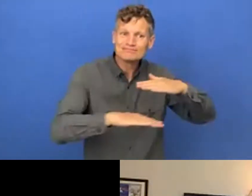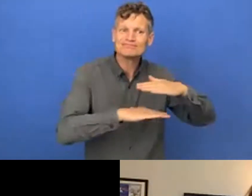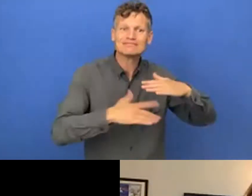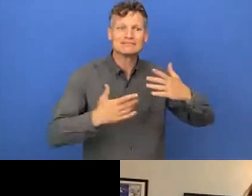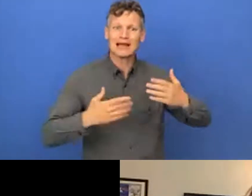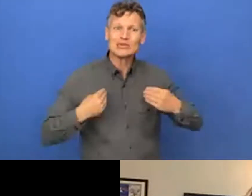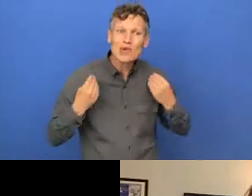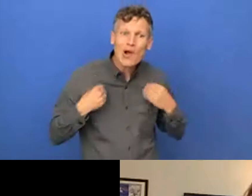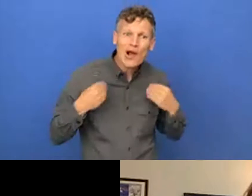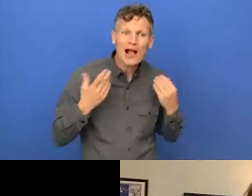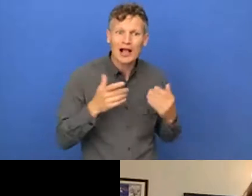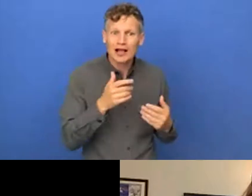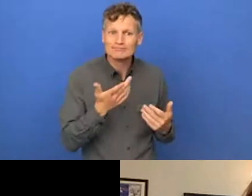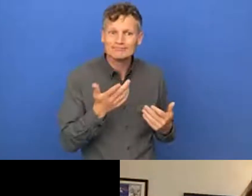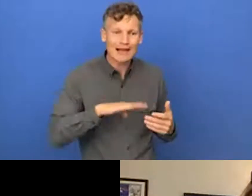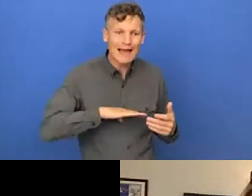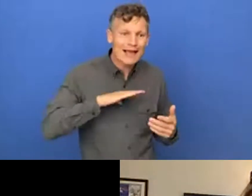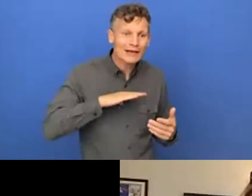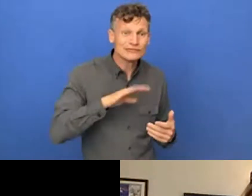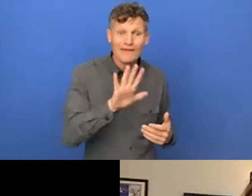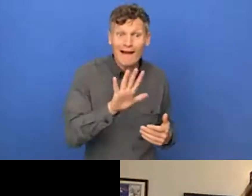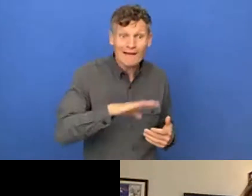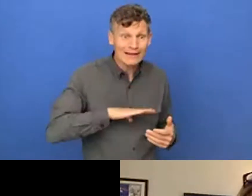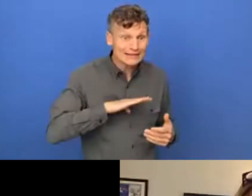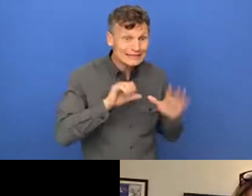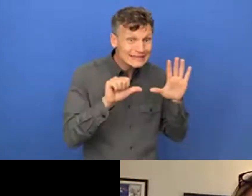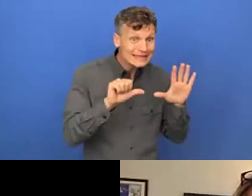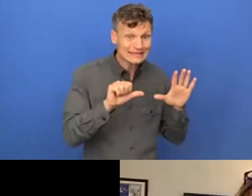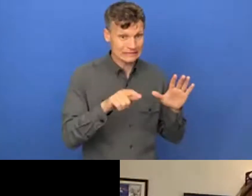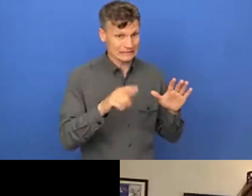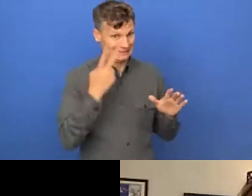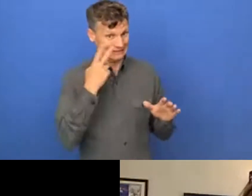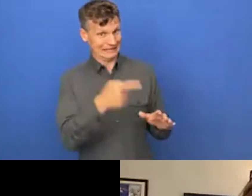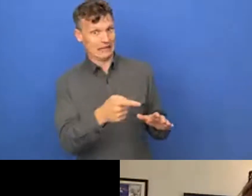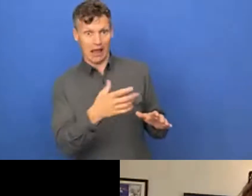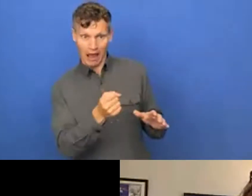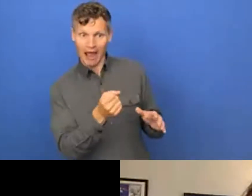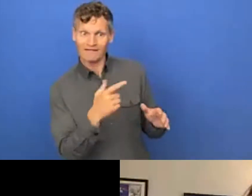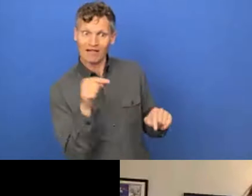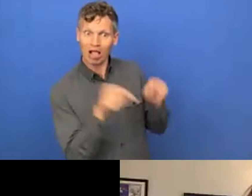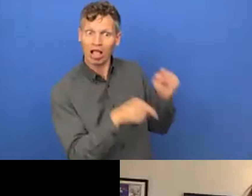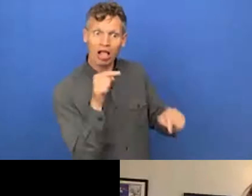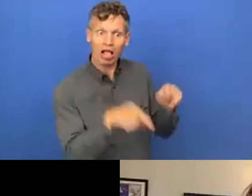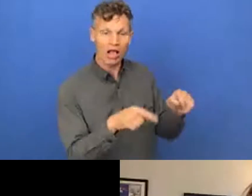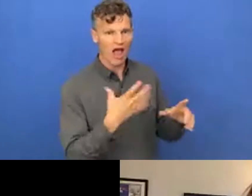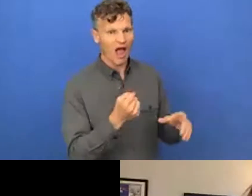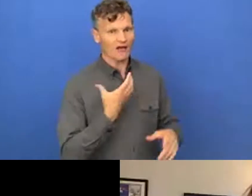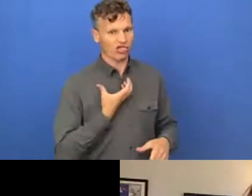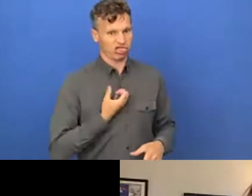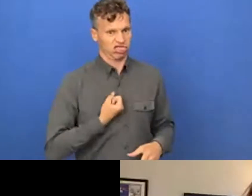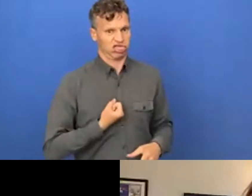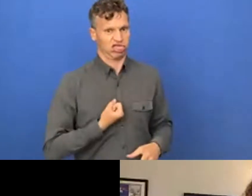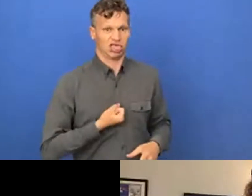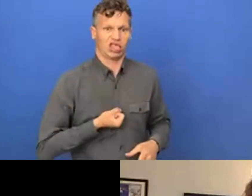disabilities, recognizing that those early experiences of bullying can have profound effects later in life, thinking of ways to